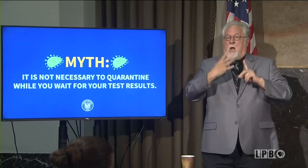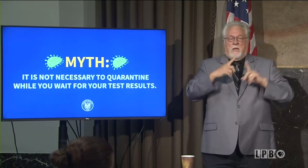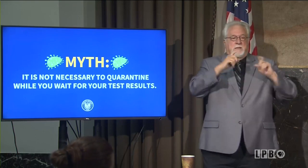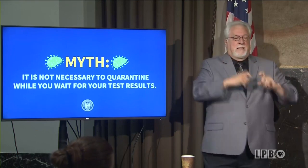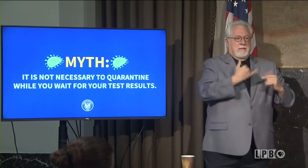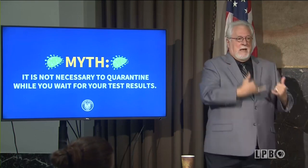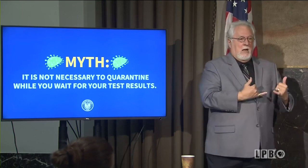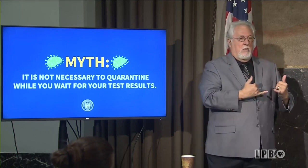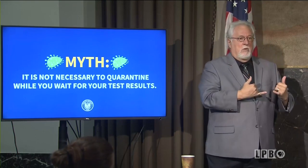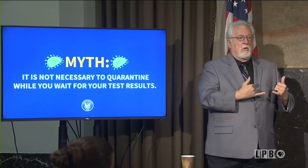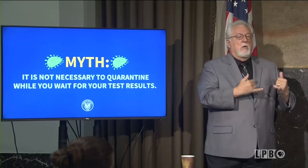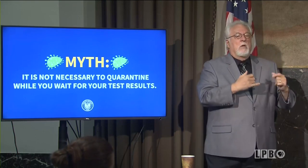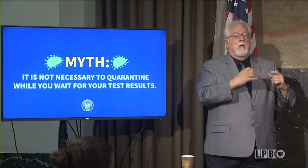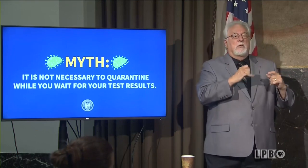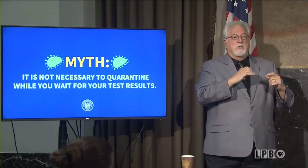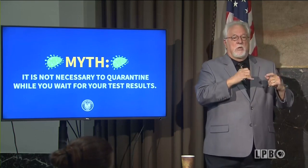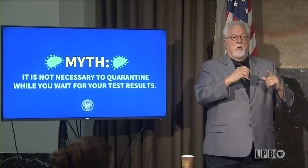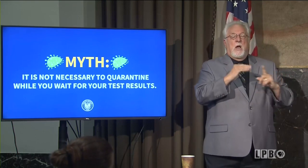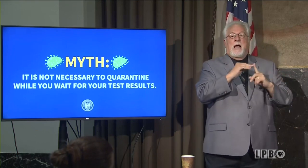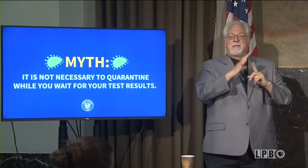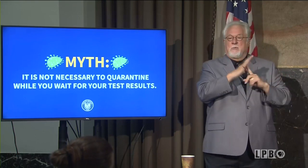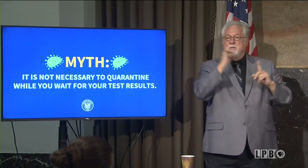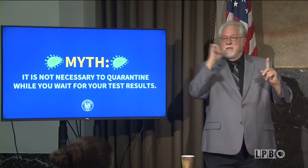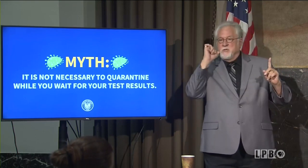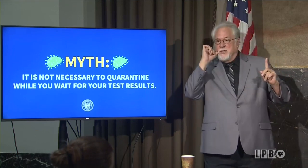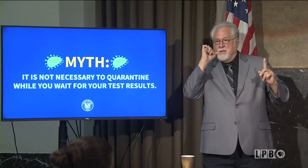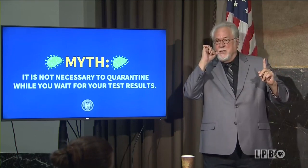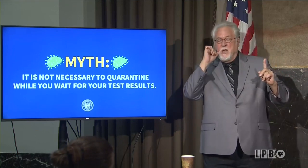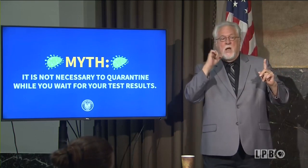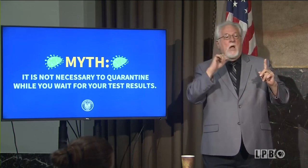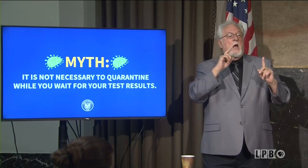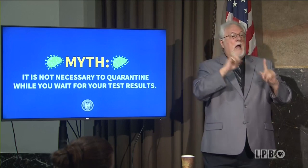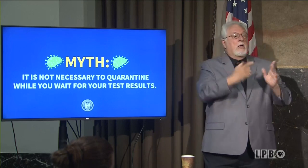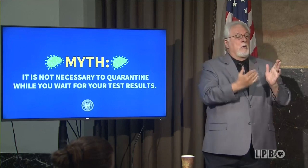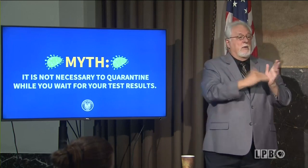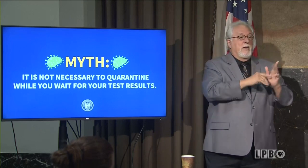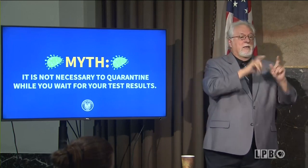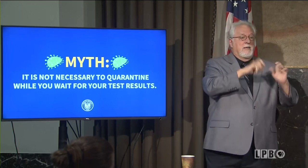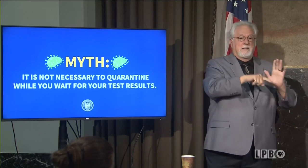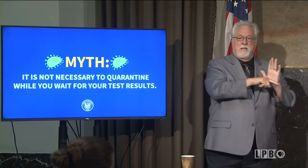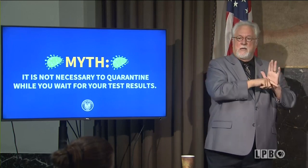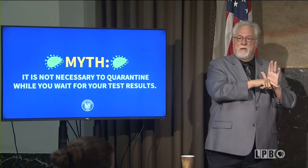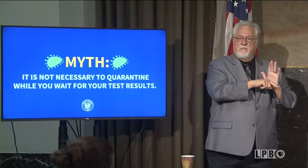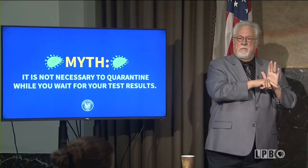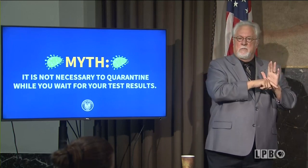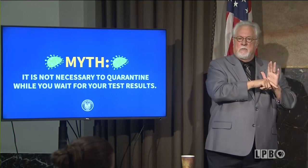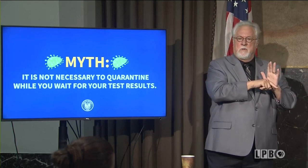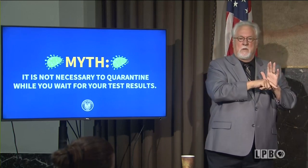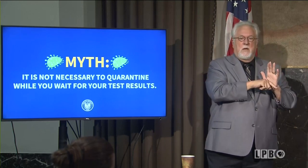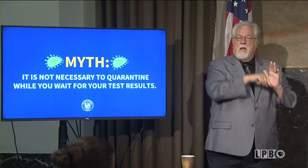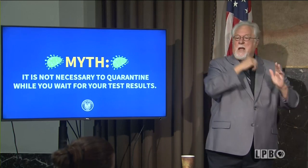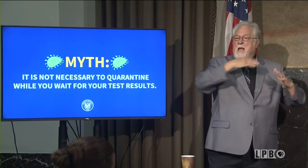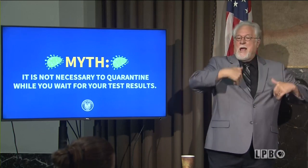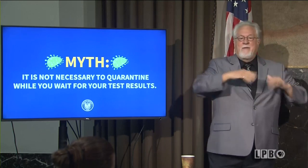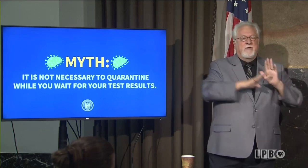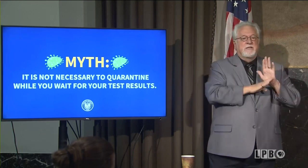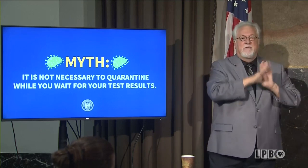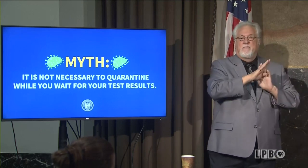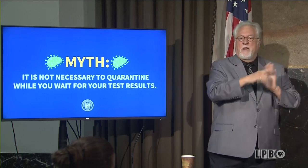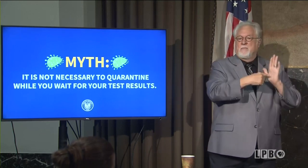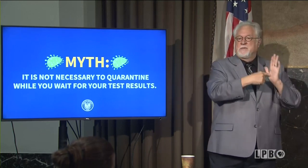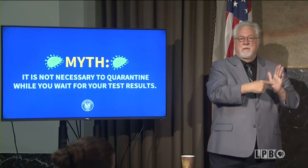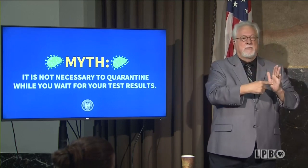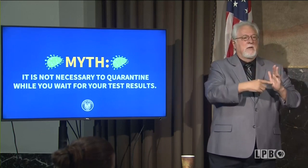now. So I was exposed yesterday. I go in, my test is negative. I haven't even developed symptoms. I haven't